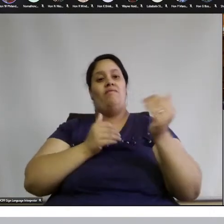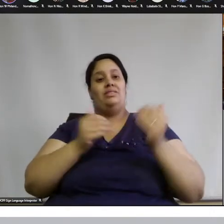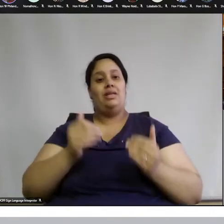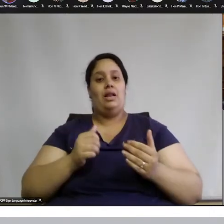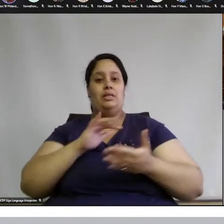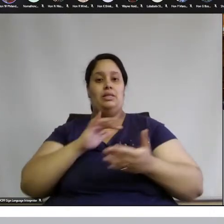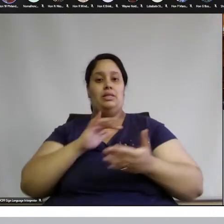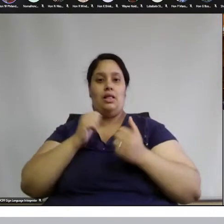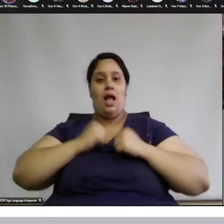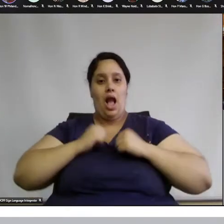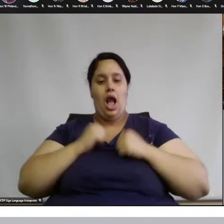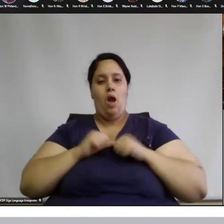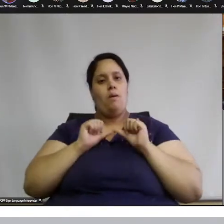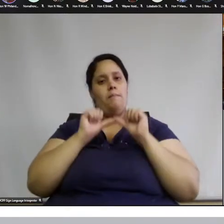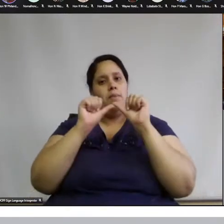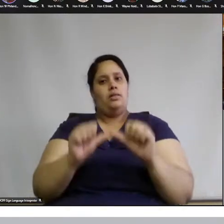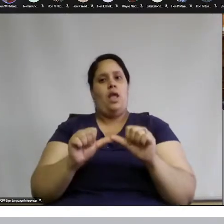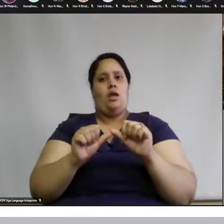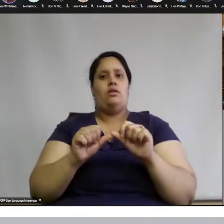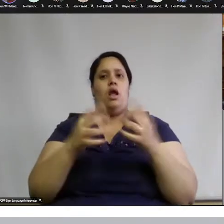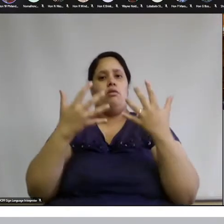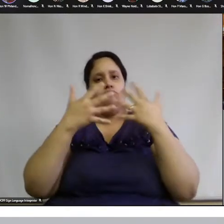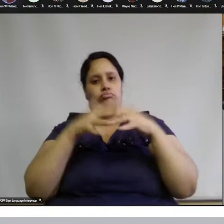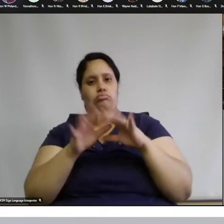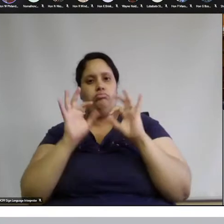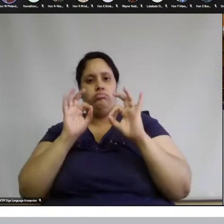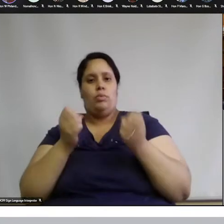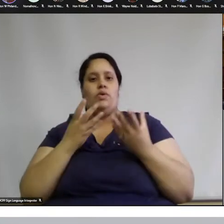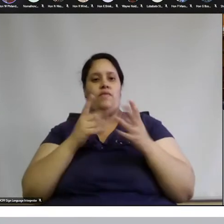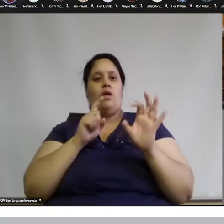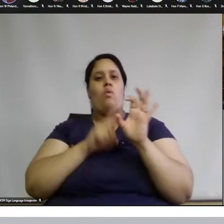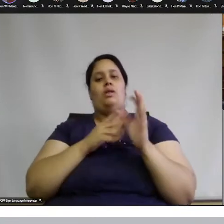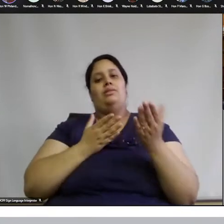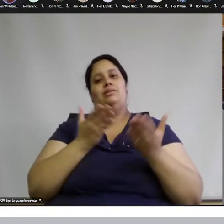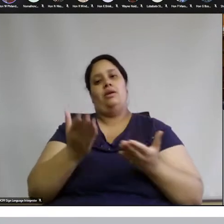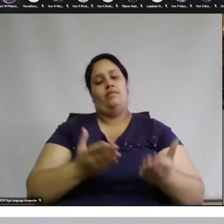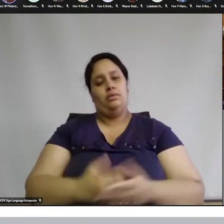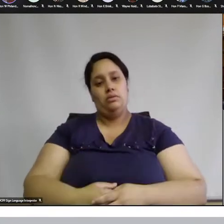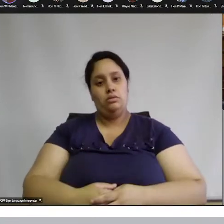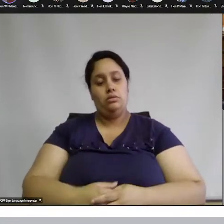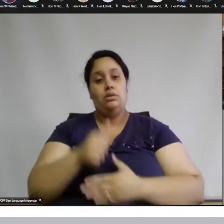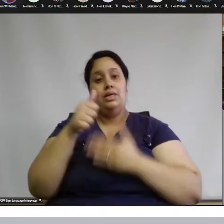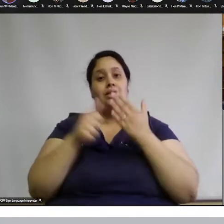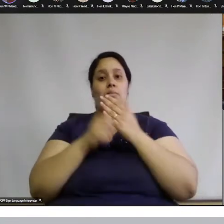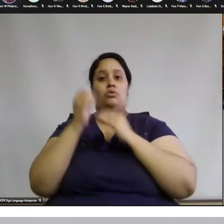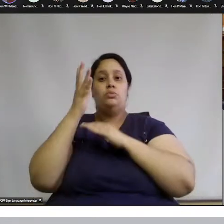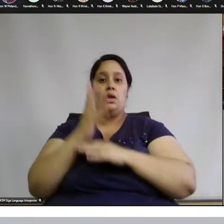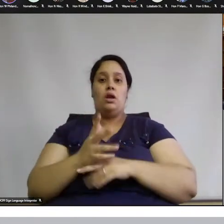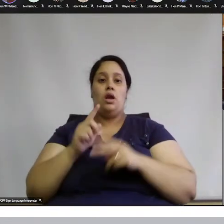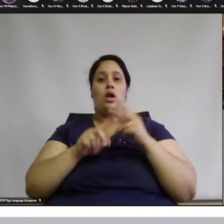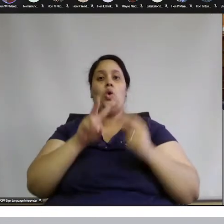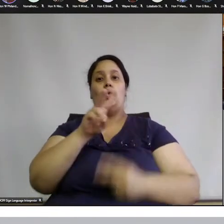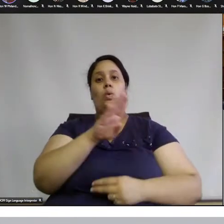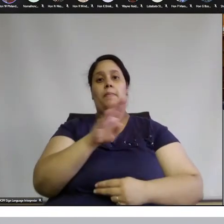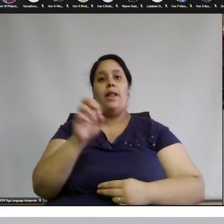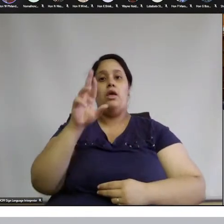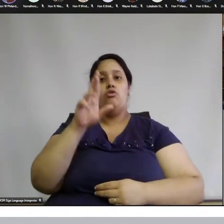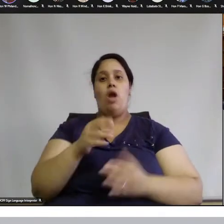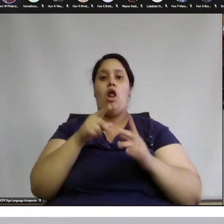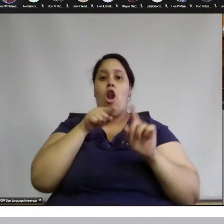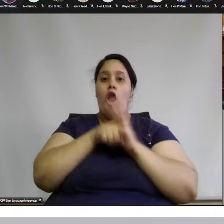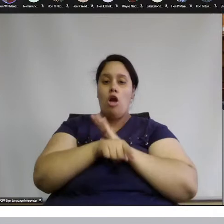are maintained and conducive to provide quality services. Deputy Speaker, the 2 billion rand lost could only